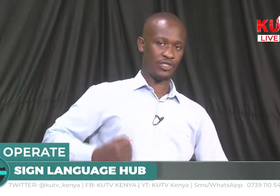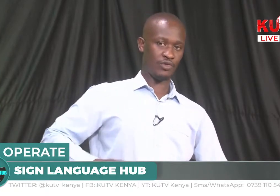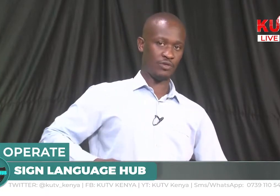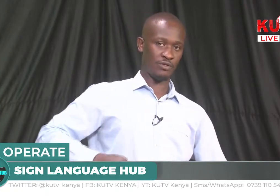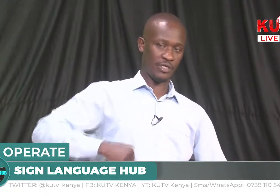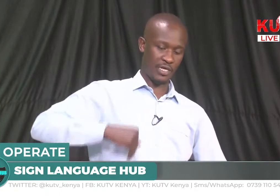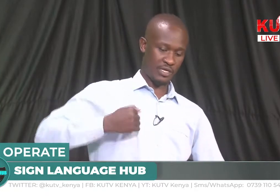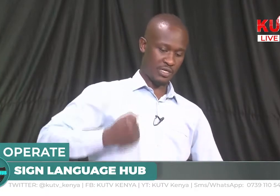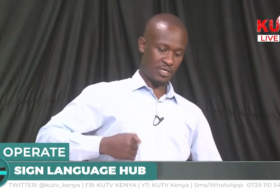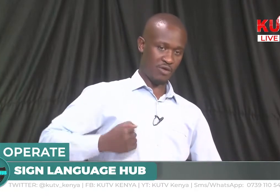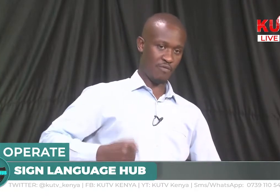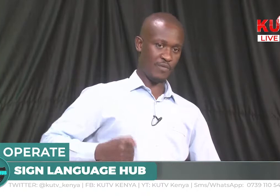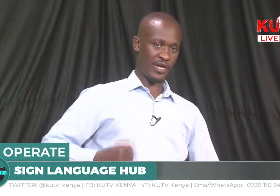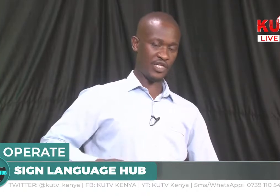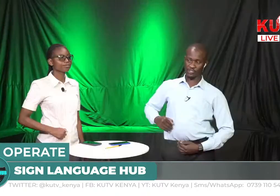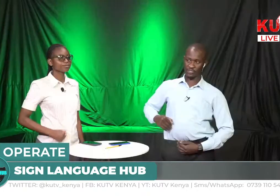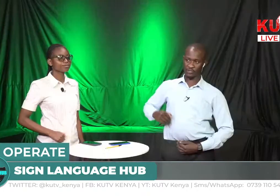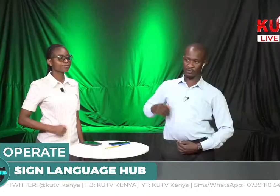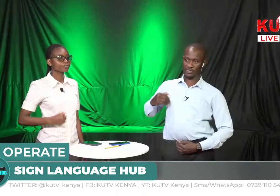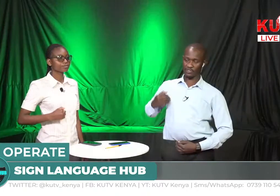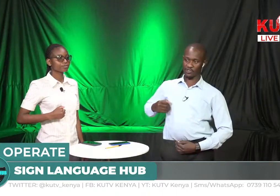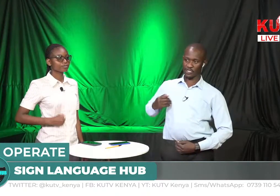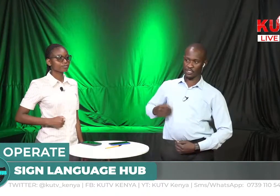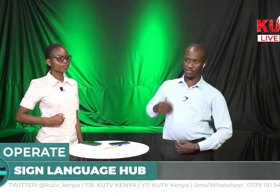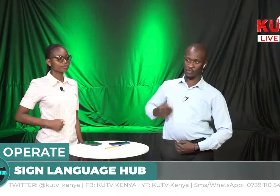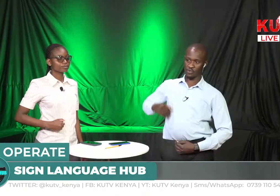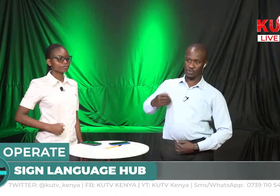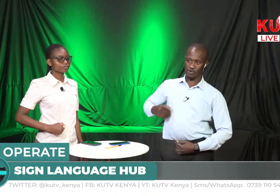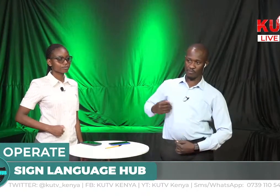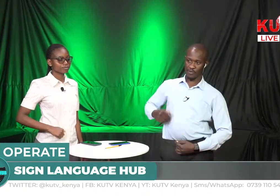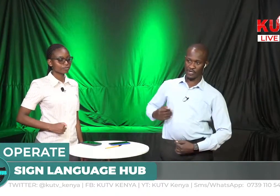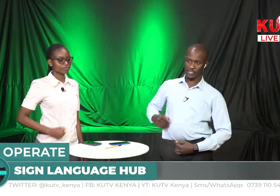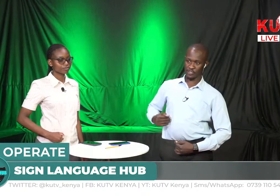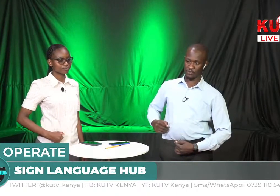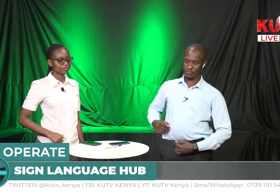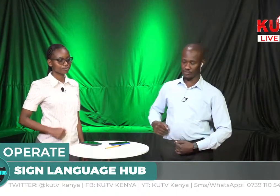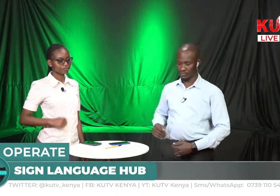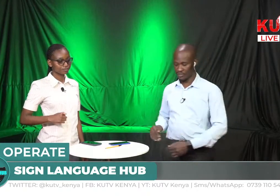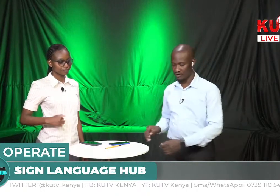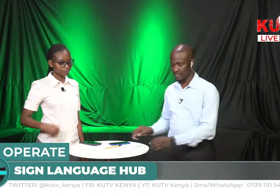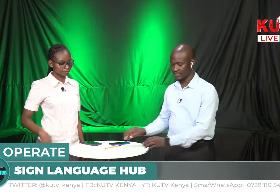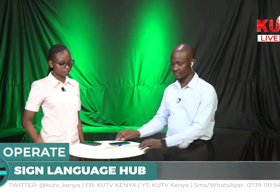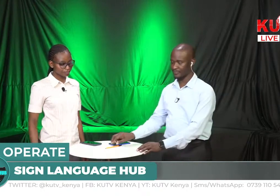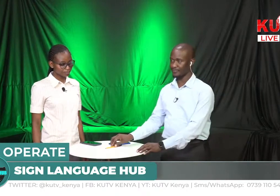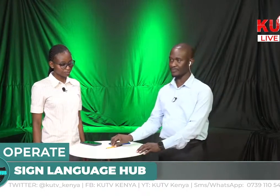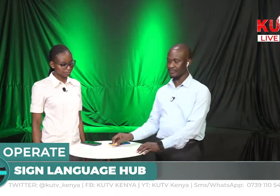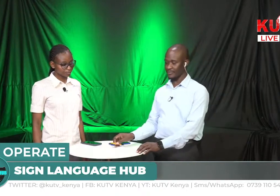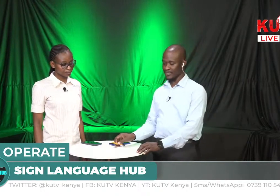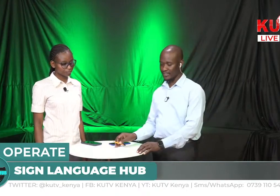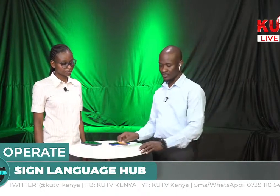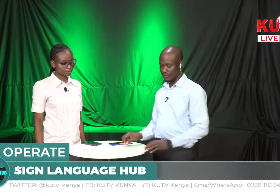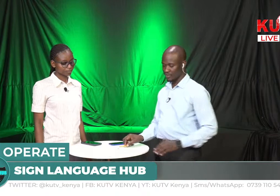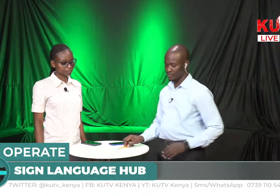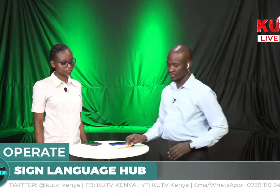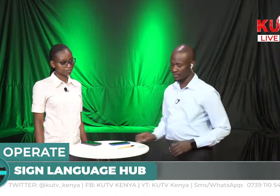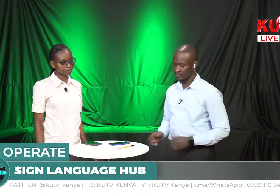operation, okay? Operation. Come on, cut on a kisu. Operation. All right. Let's continue. Another one